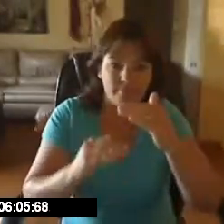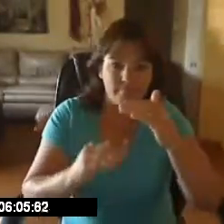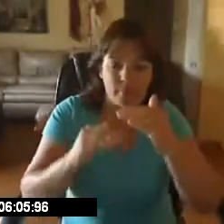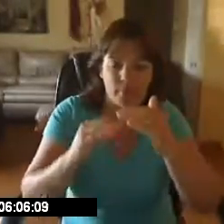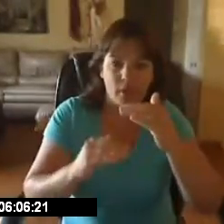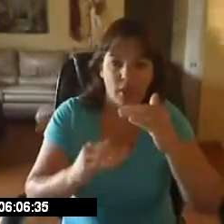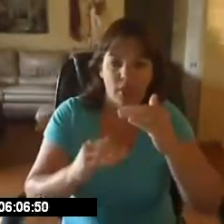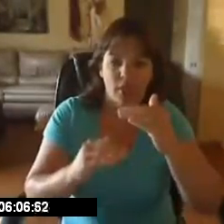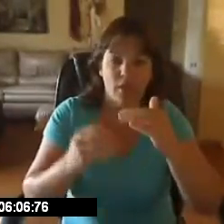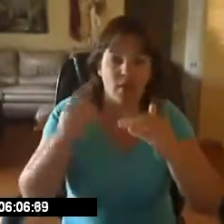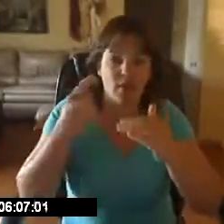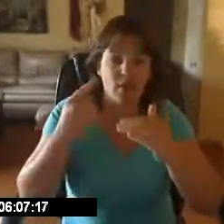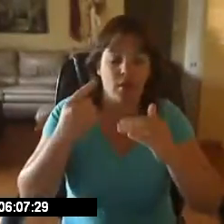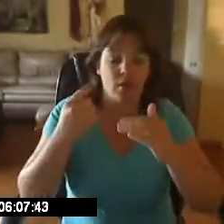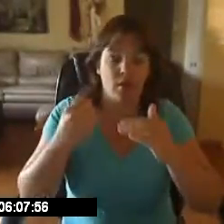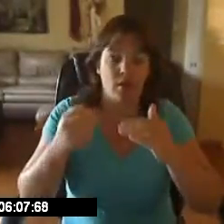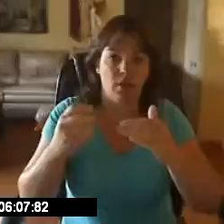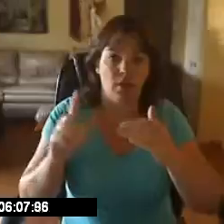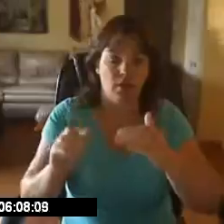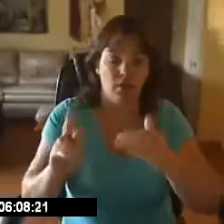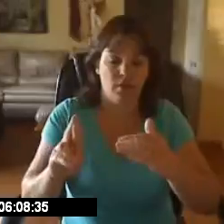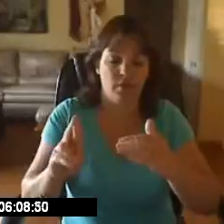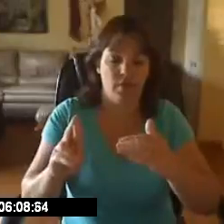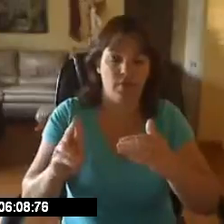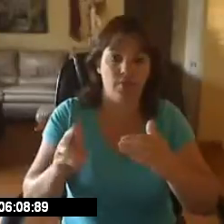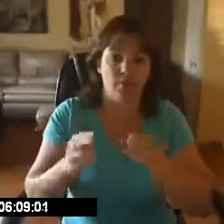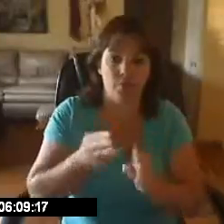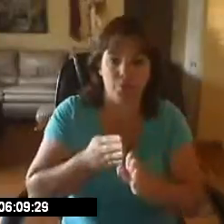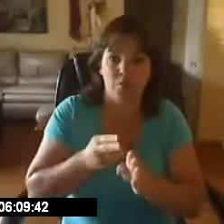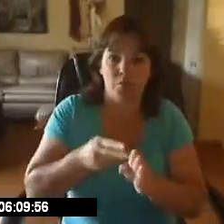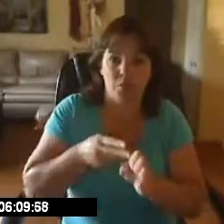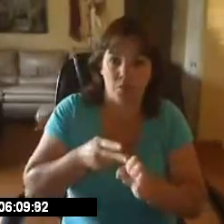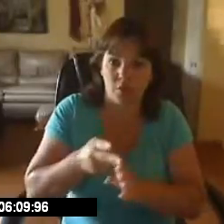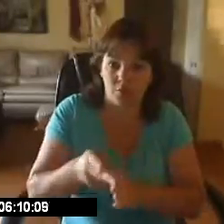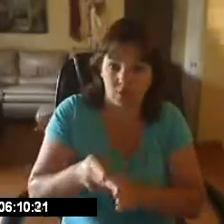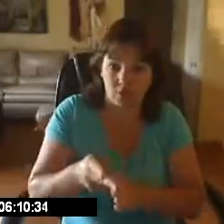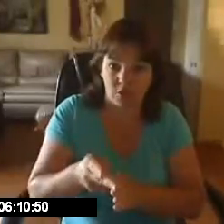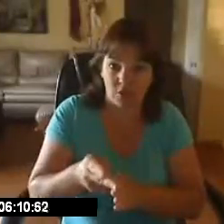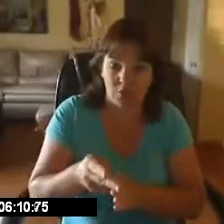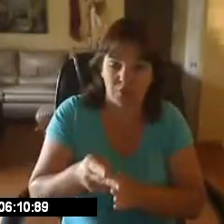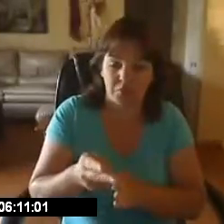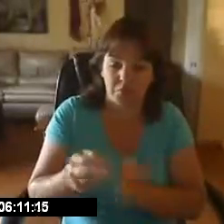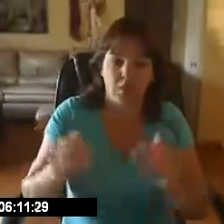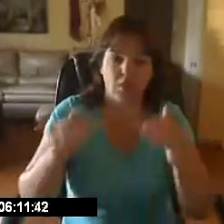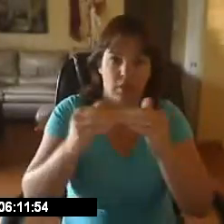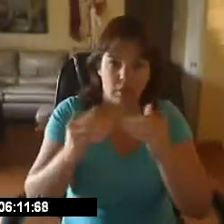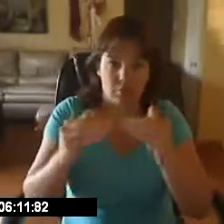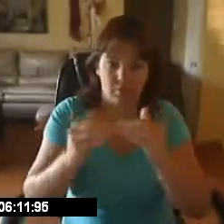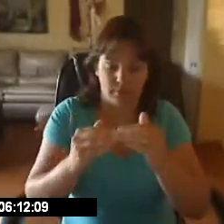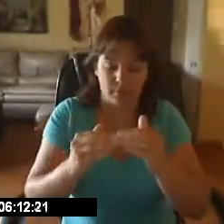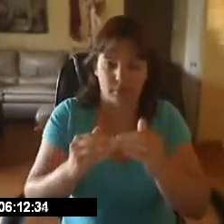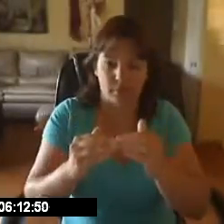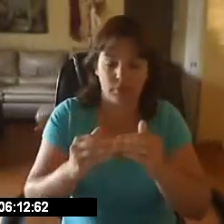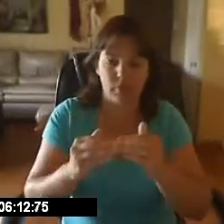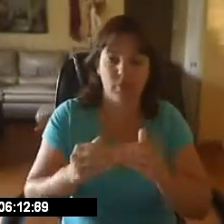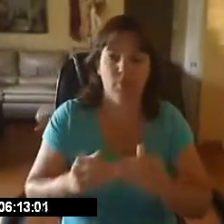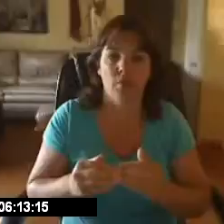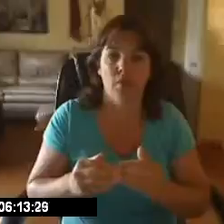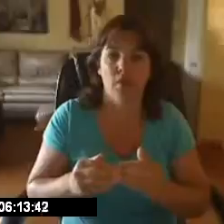interpreter on the interview and the performance portions of the test. Okay, so we don't have an exact score, a